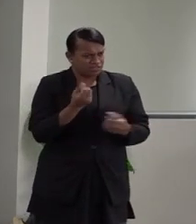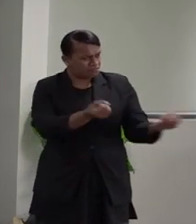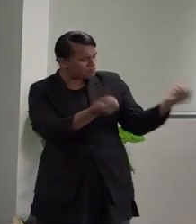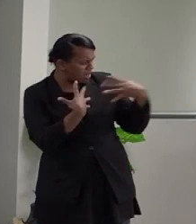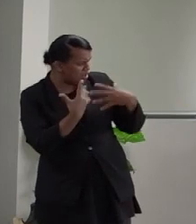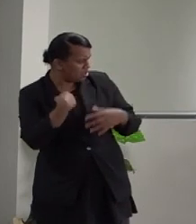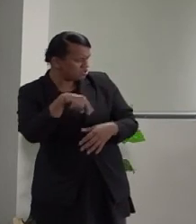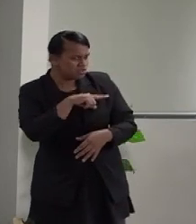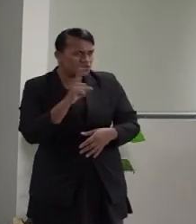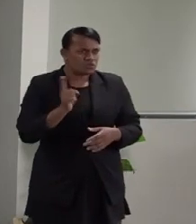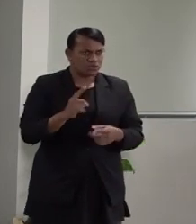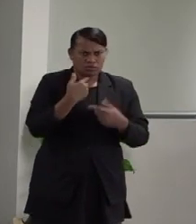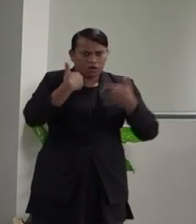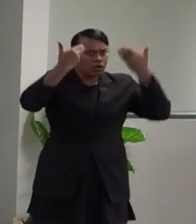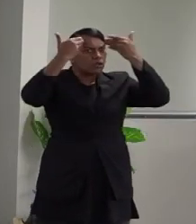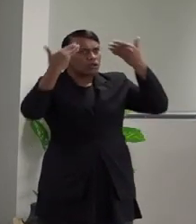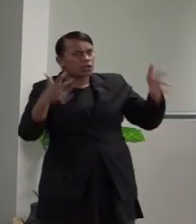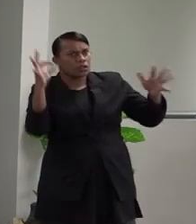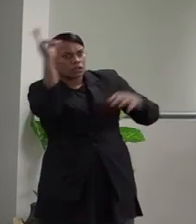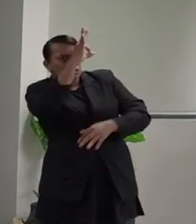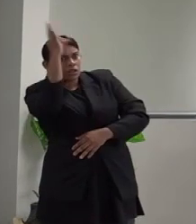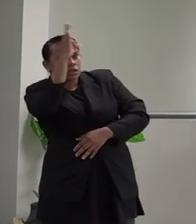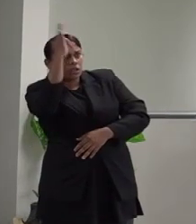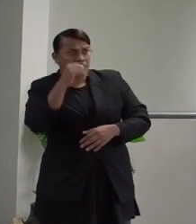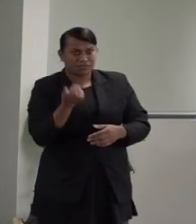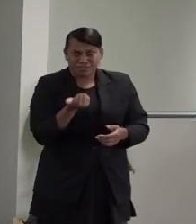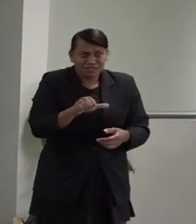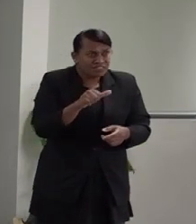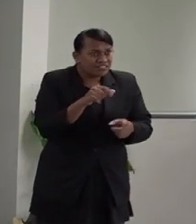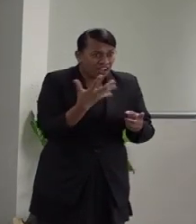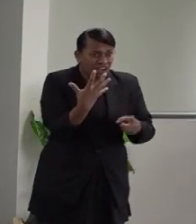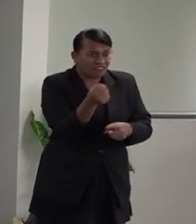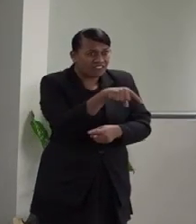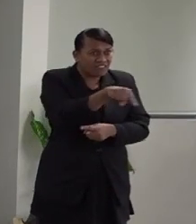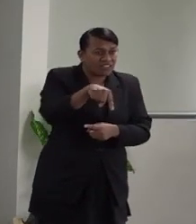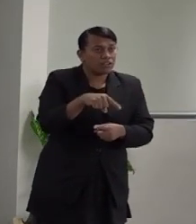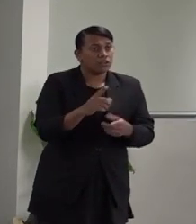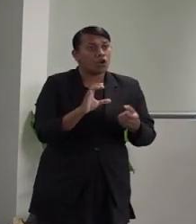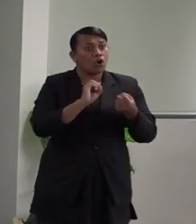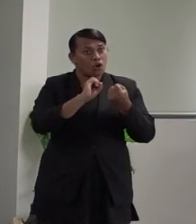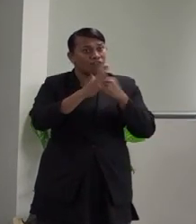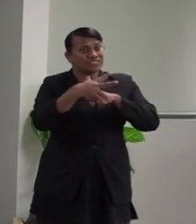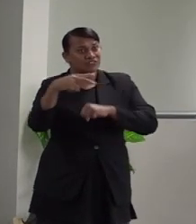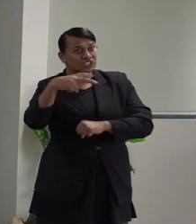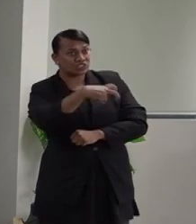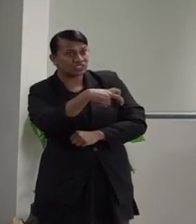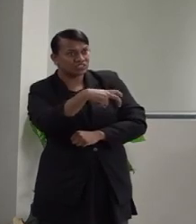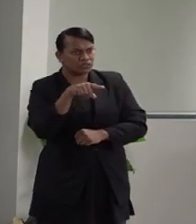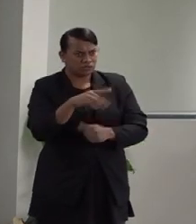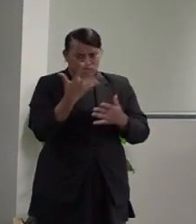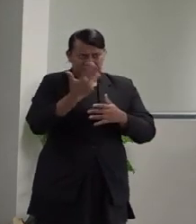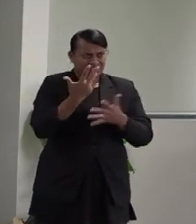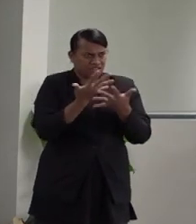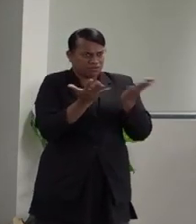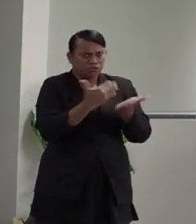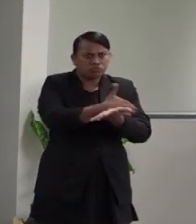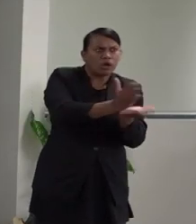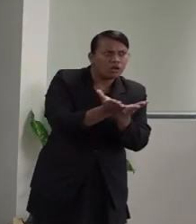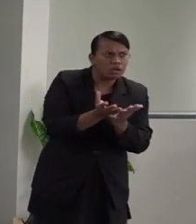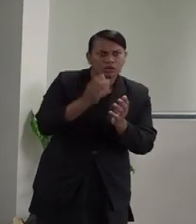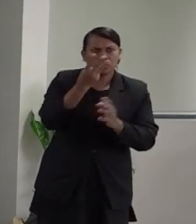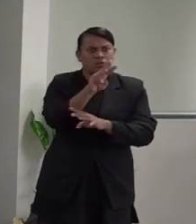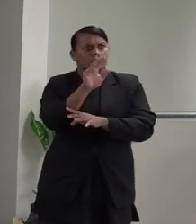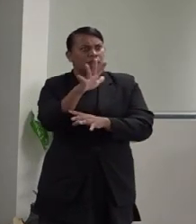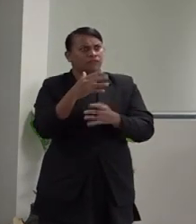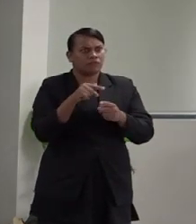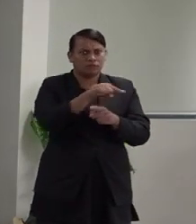of these flight attendants had COVID-19, who then shared a billow with 35 others, who were then in contact with others